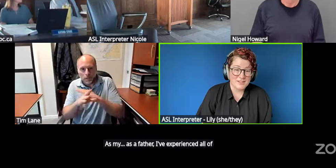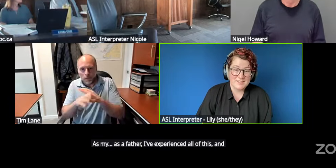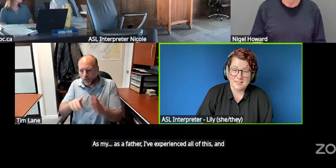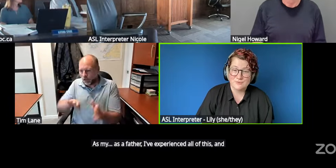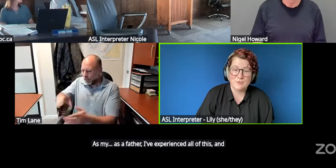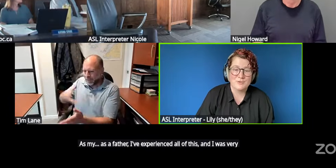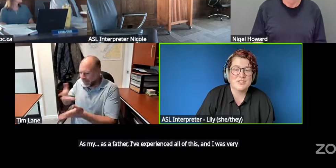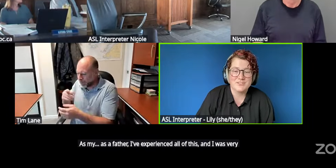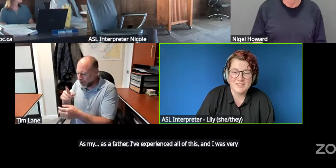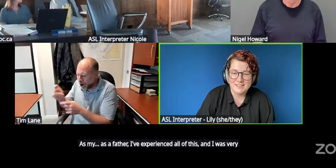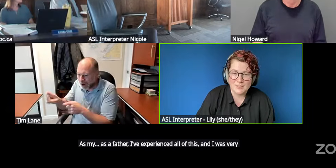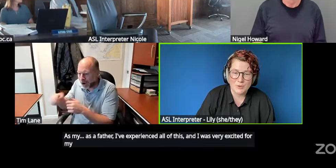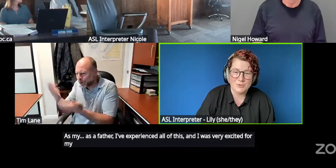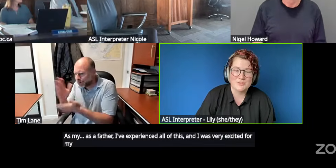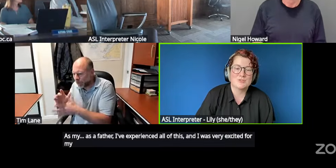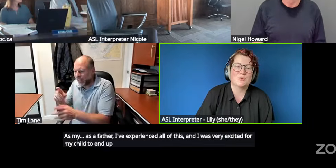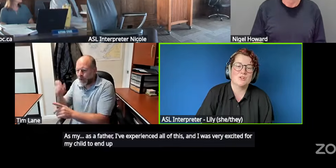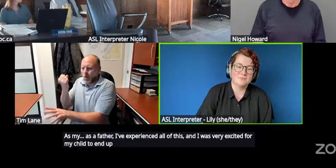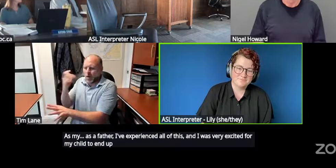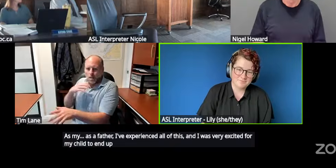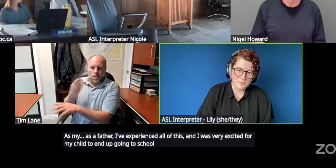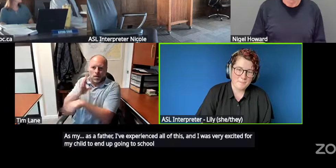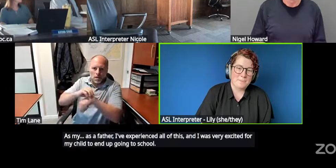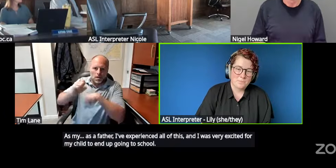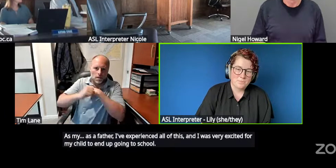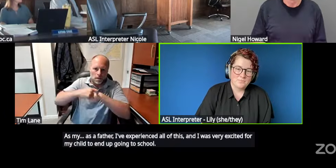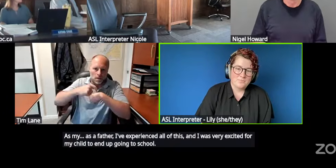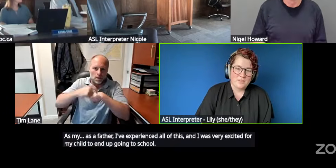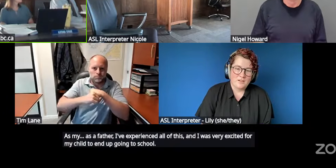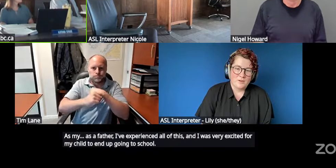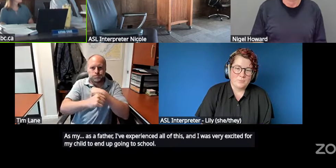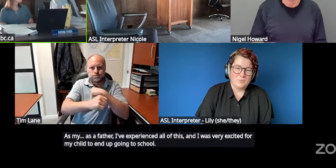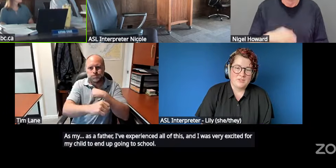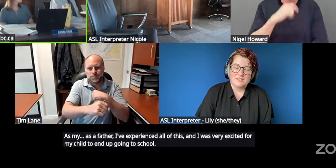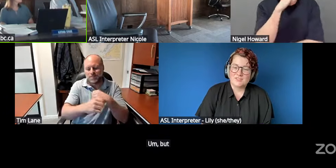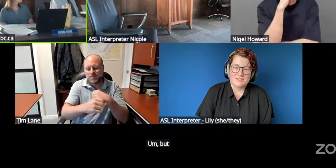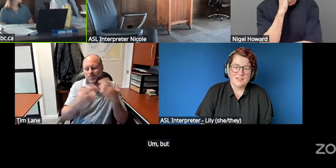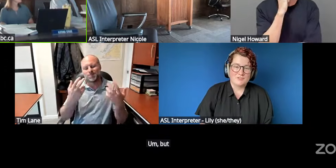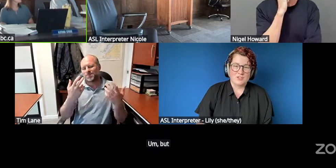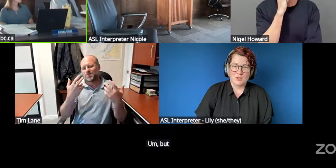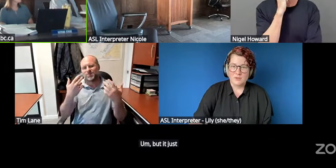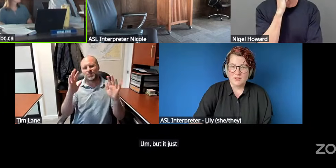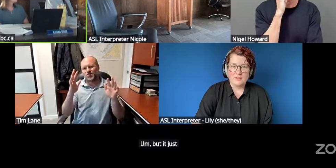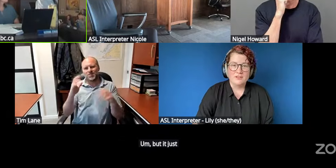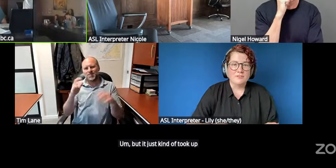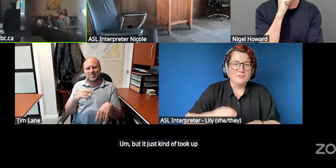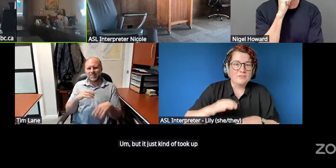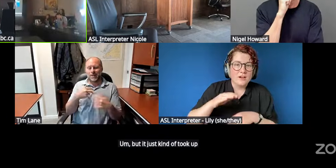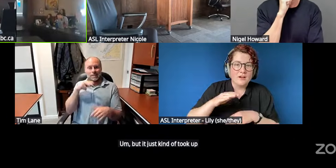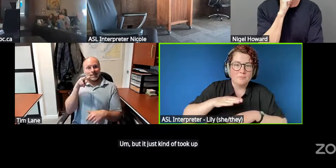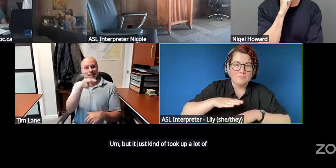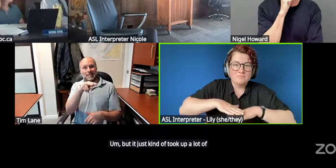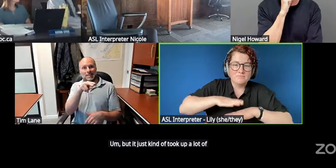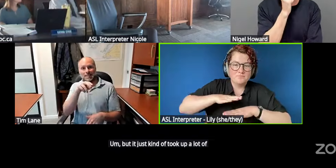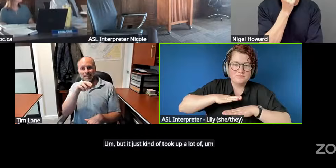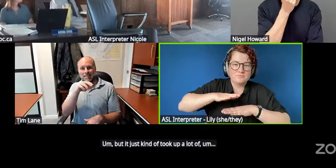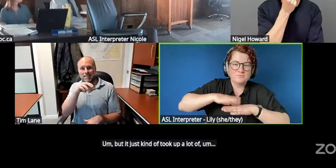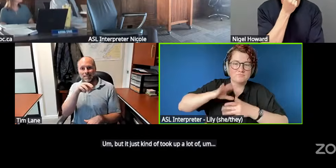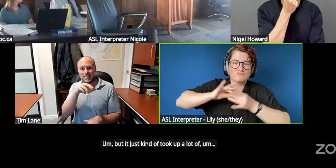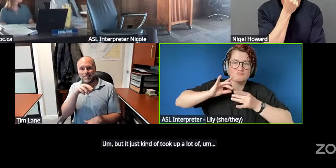I was very excited for my child to end up going to school. But it just kind of took up a lot of